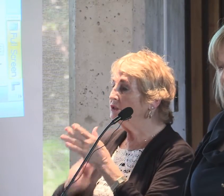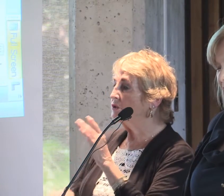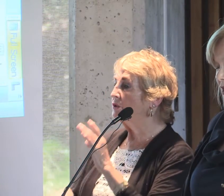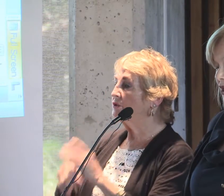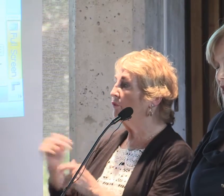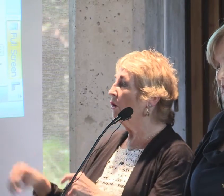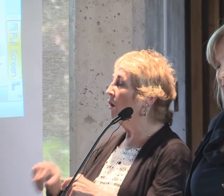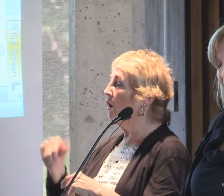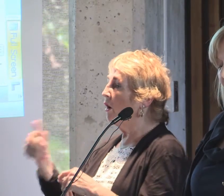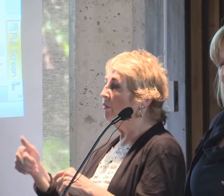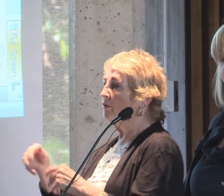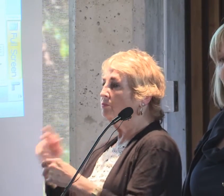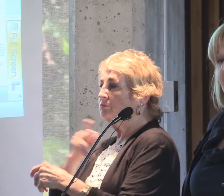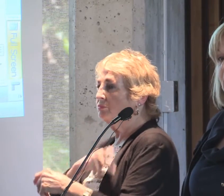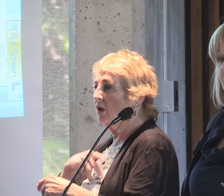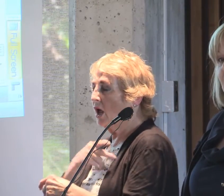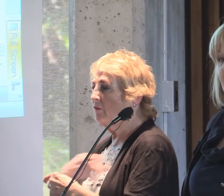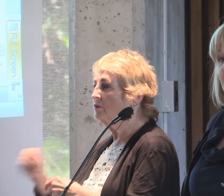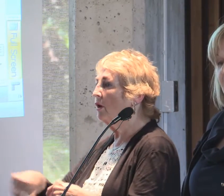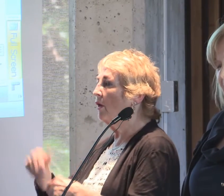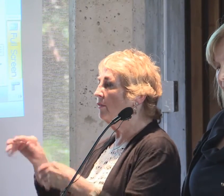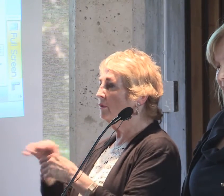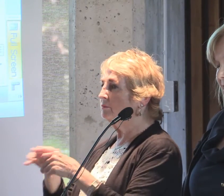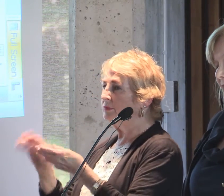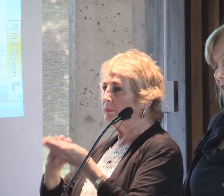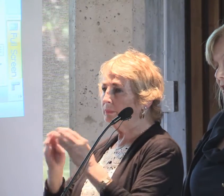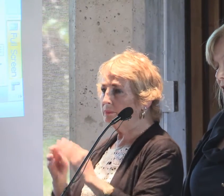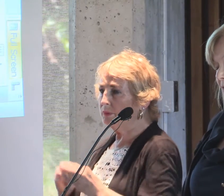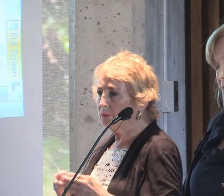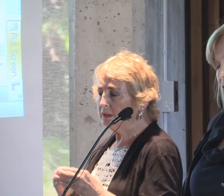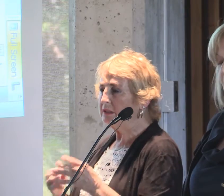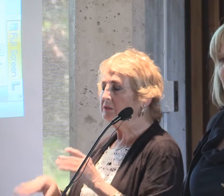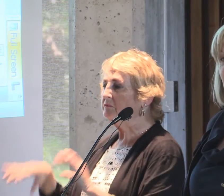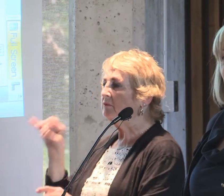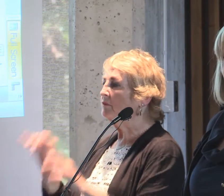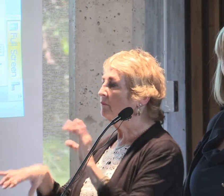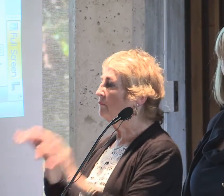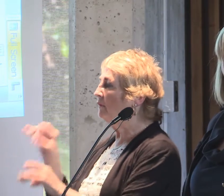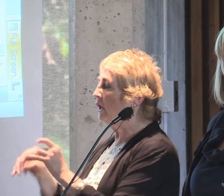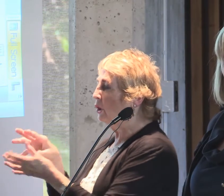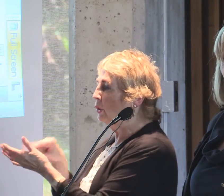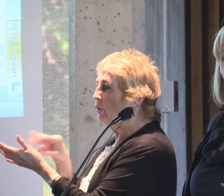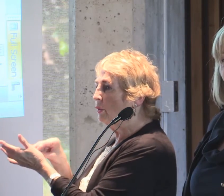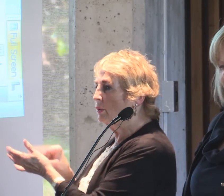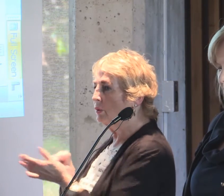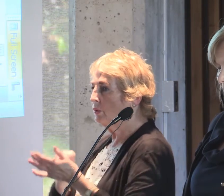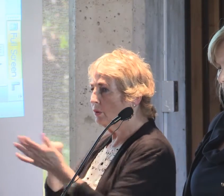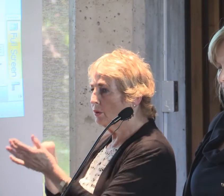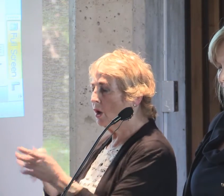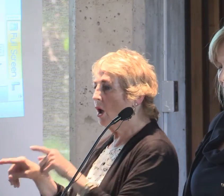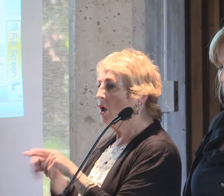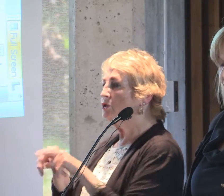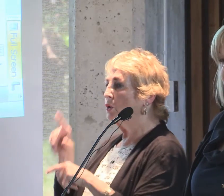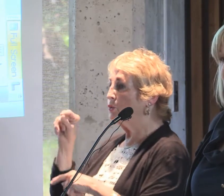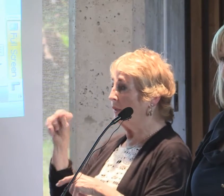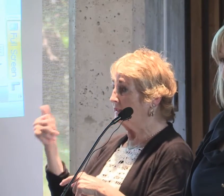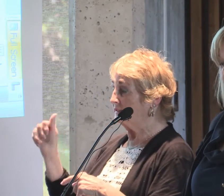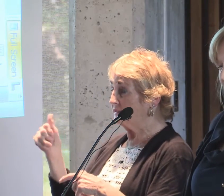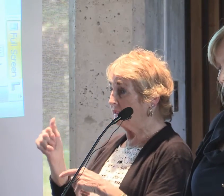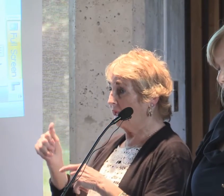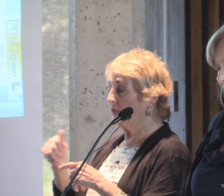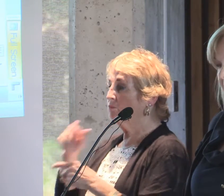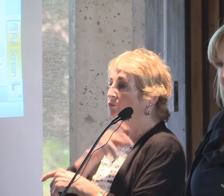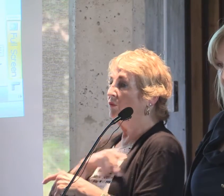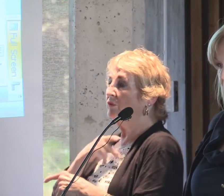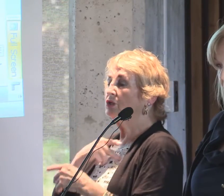other jurisdictions, and on the insights gleaned from the 2010 Provincial Survey of Attitudes